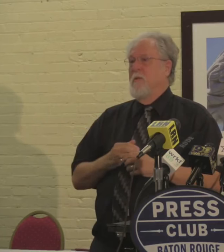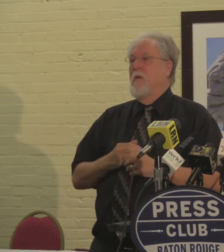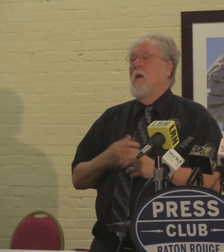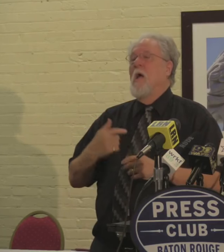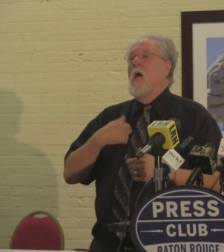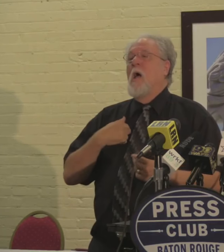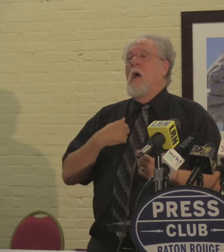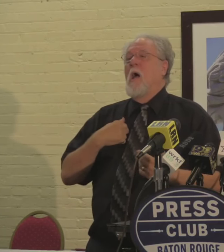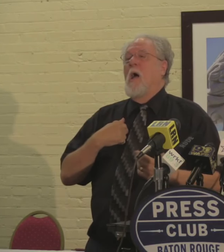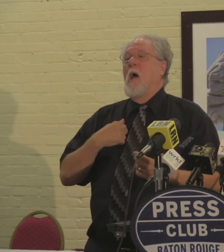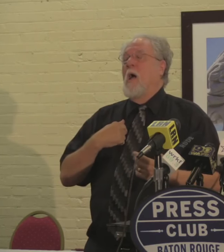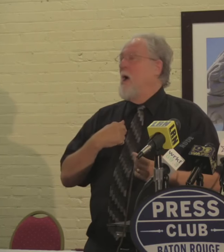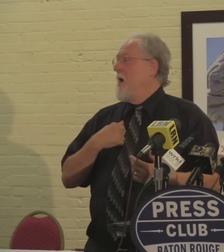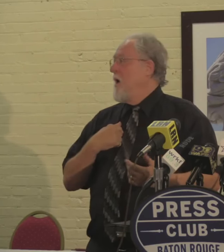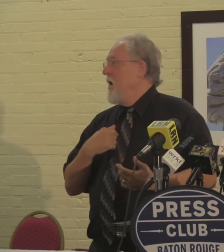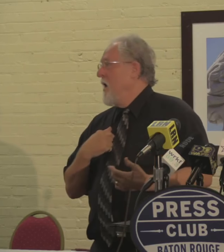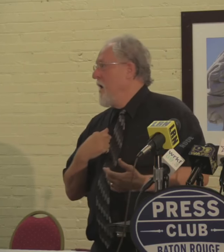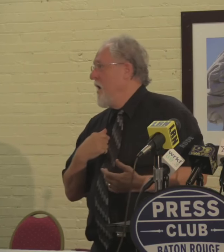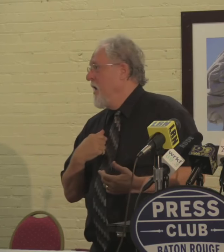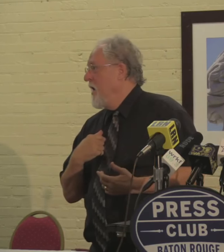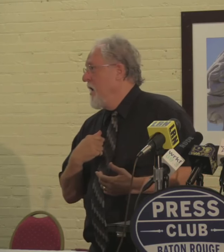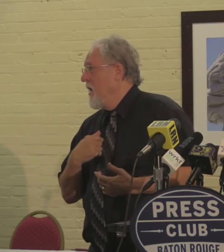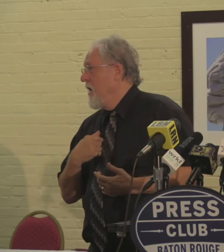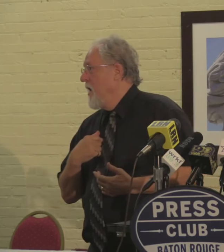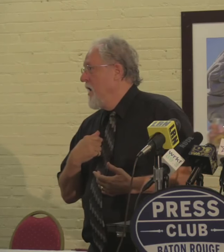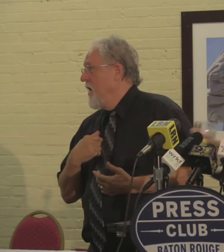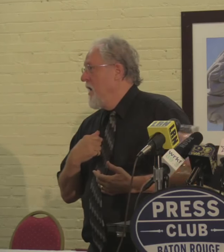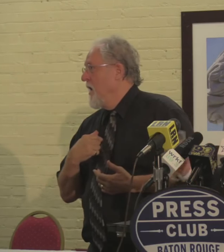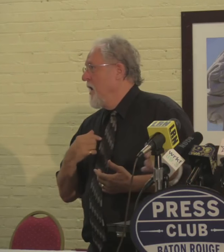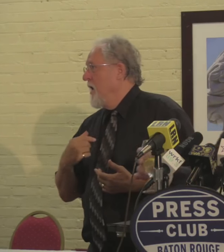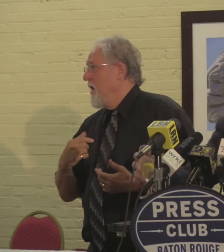I am a Syrian Army draft dodger.